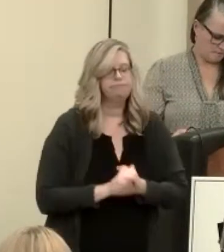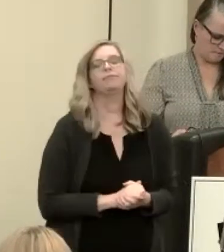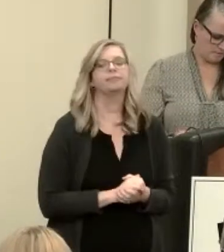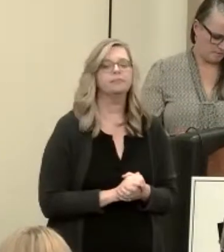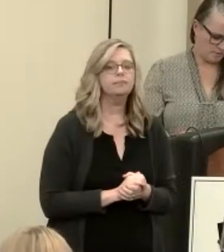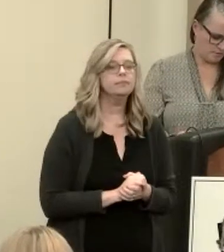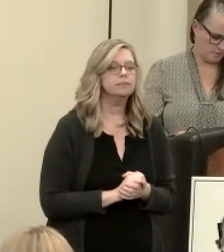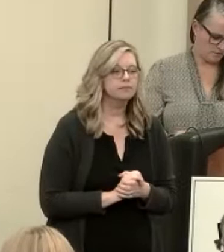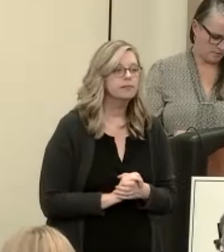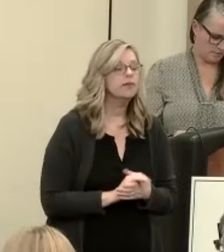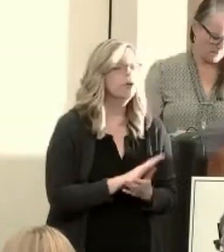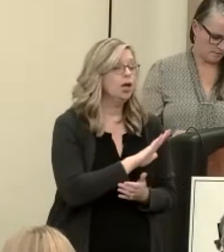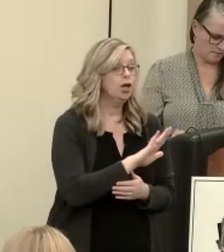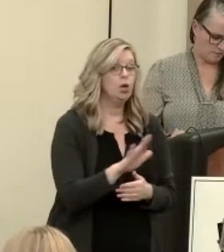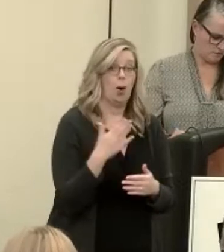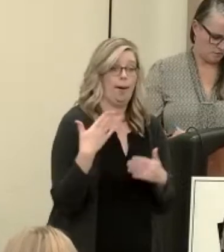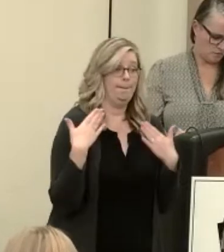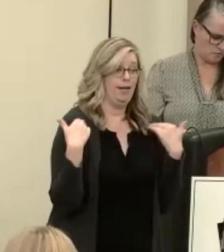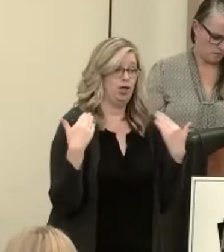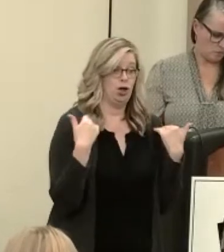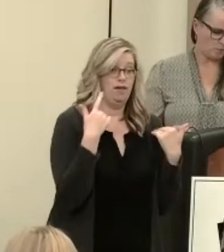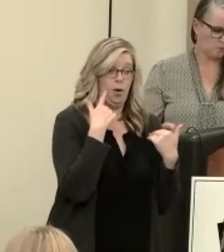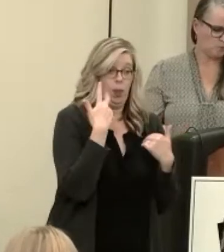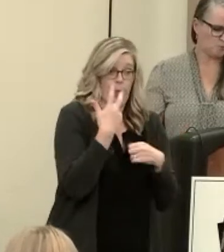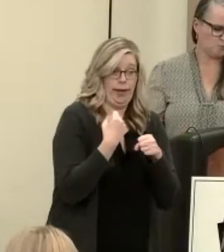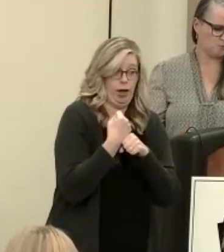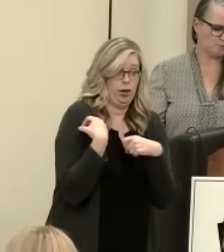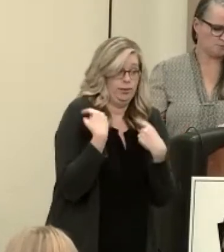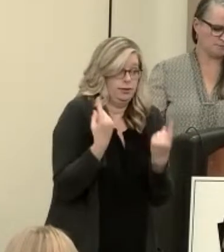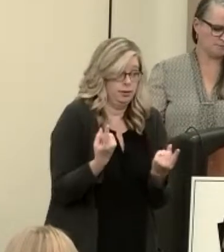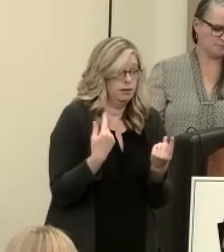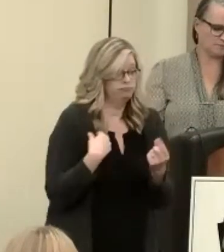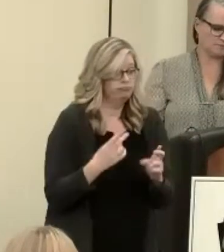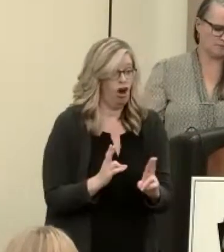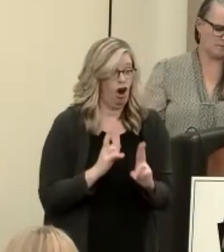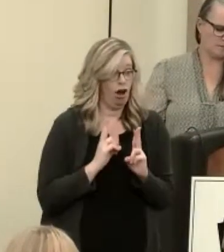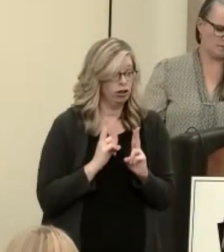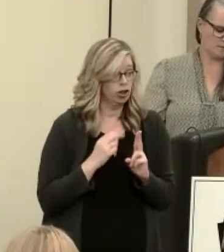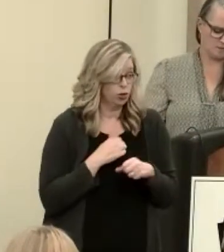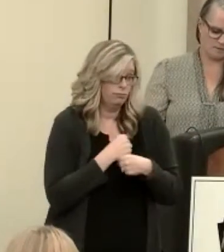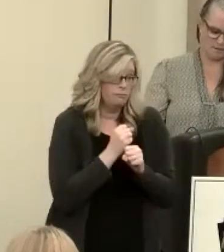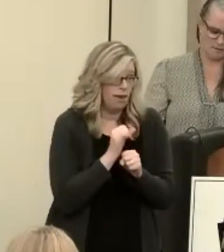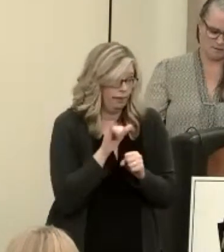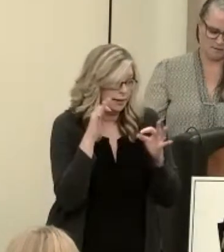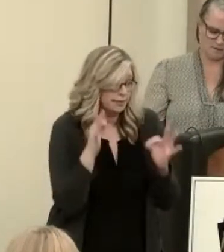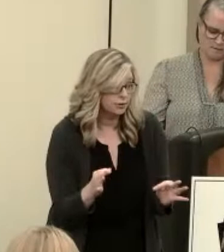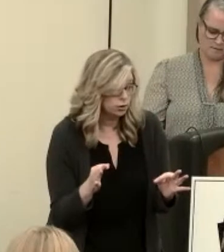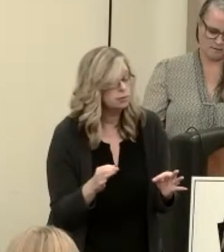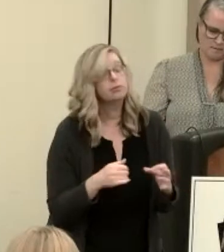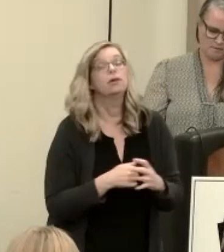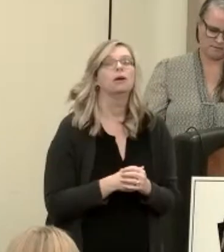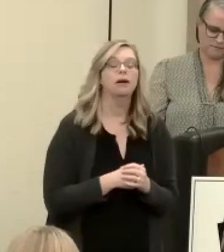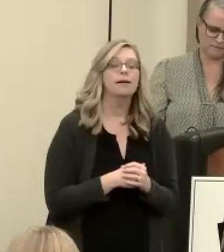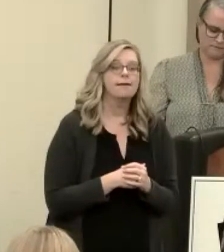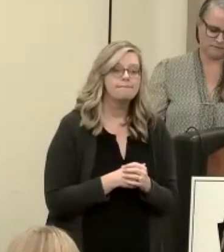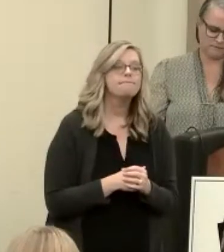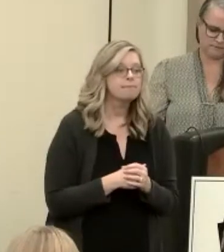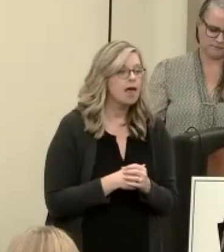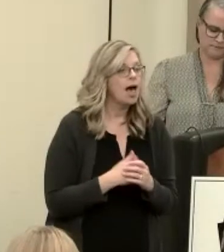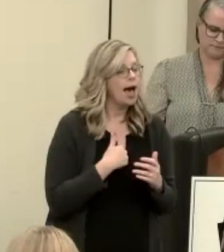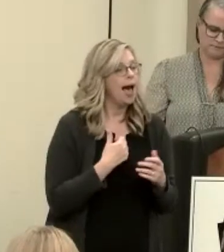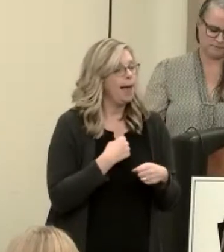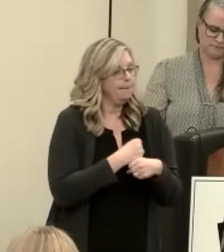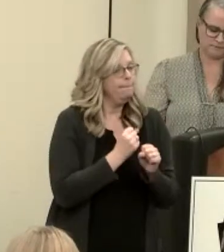As your minister for the last 3 years, it was a tremendous honor to make those decisions, to also to make those